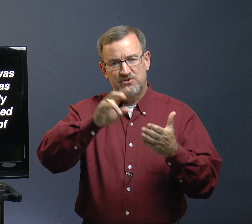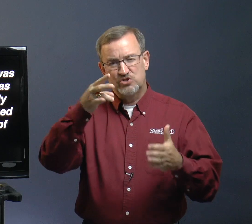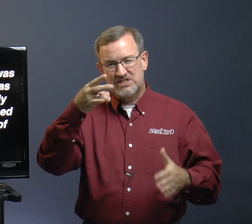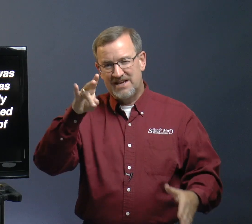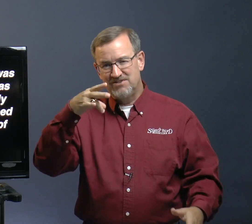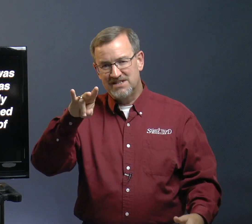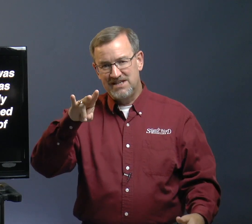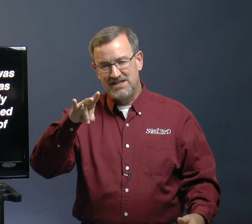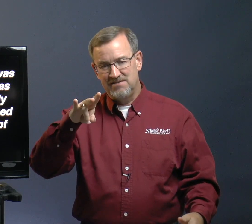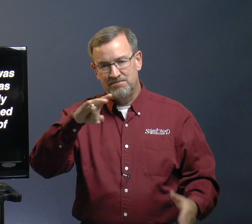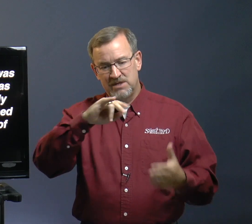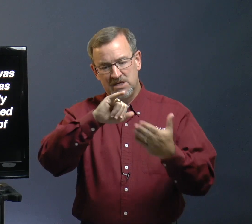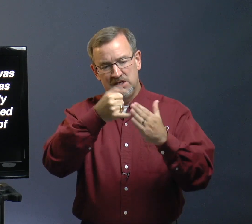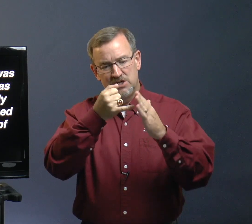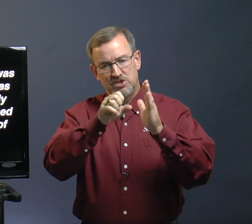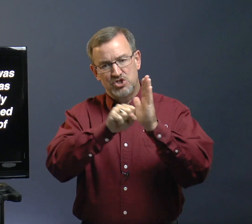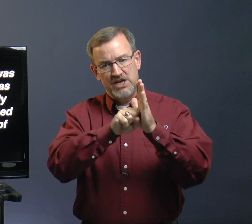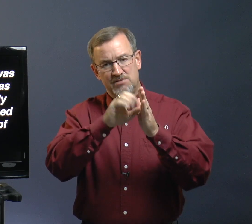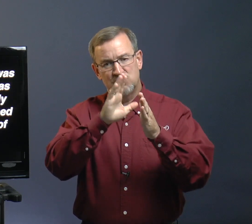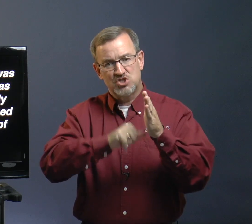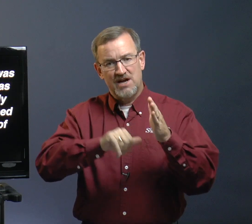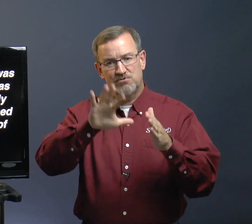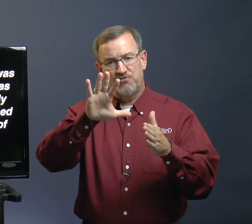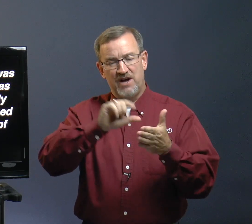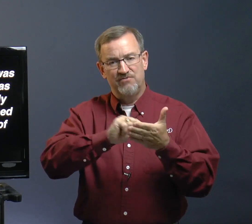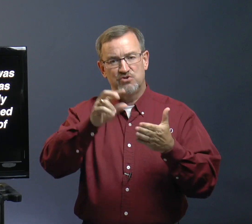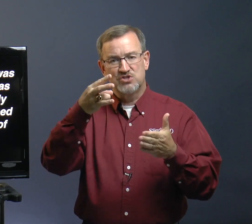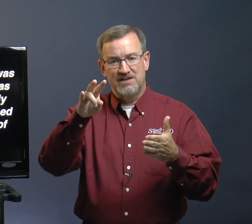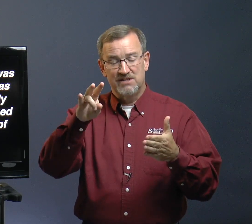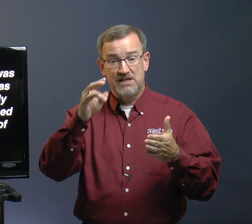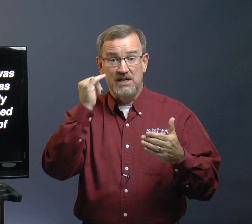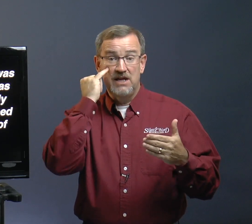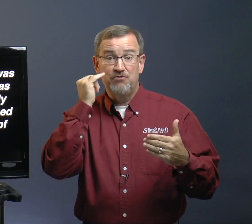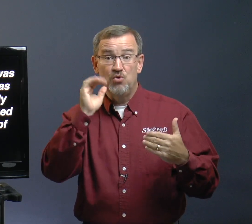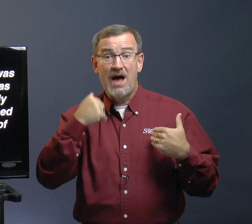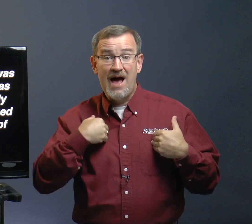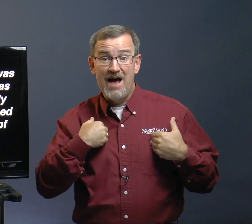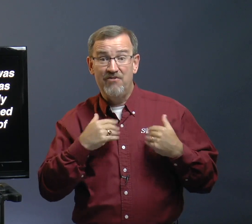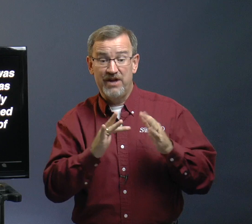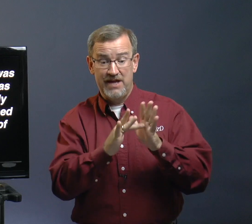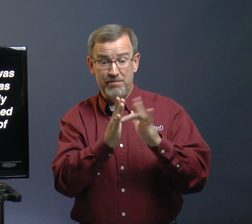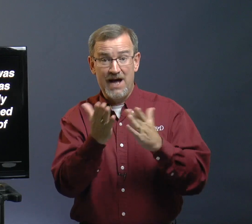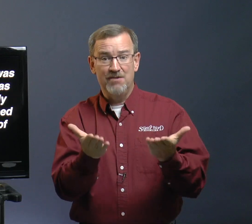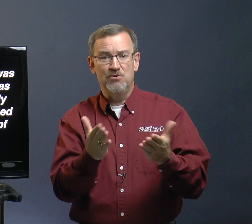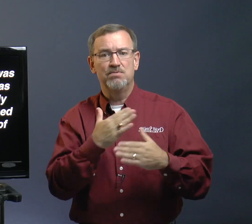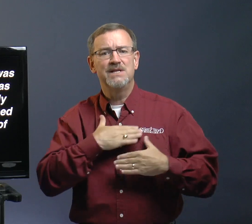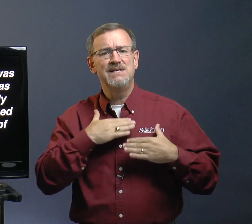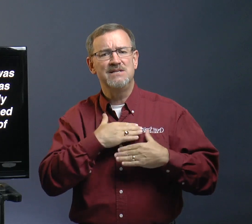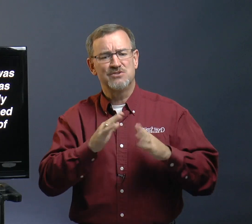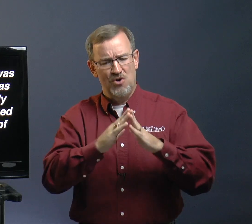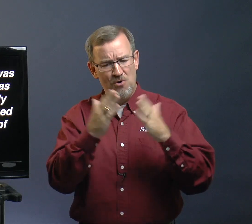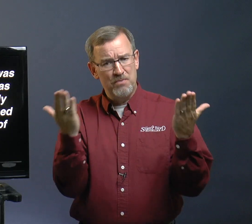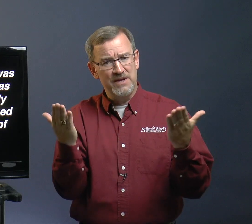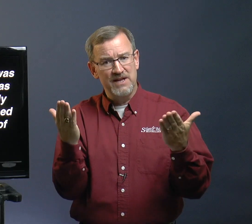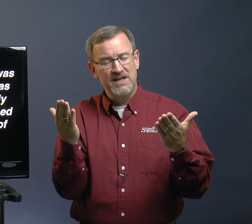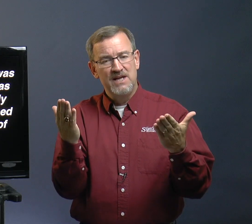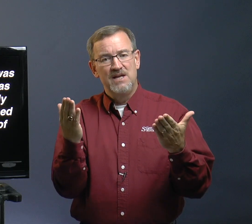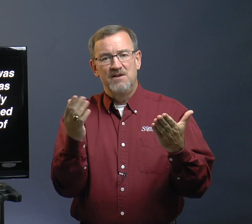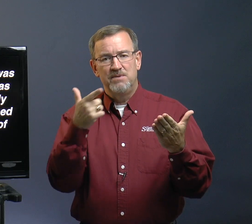verse 17. James chapter 5, verse 17. If you have a Bible, please open it,